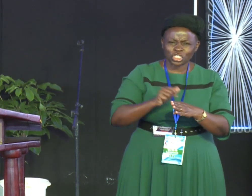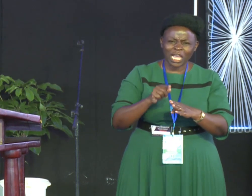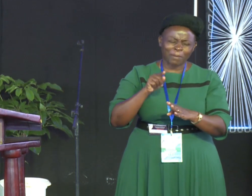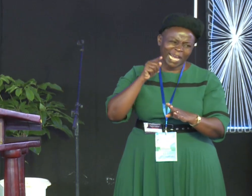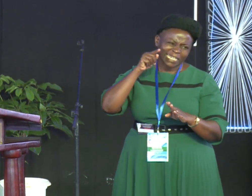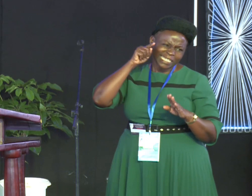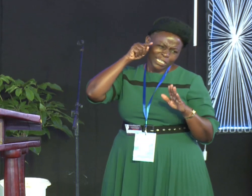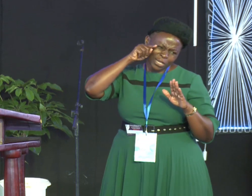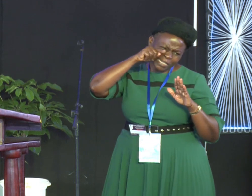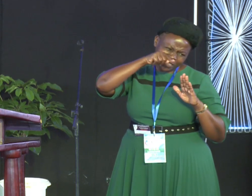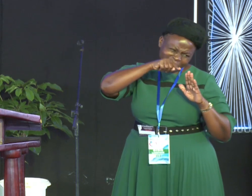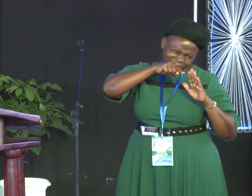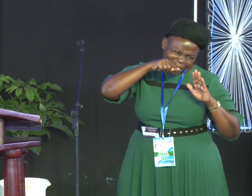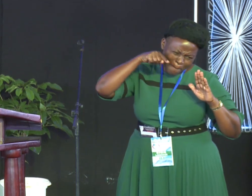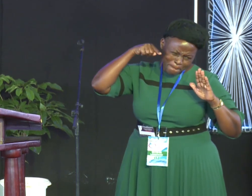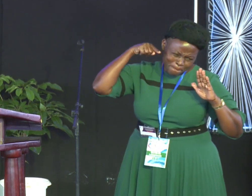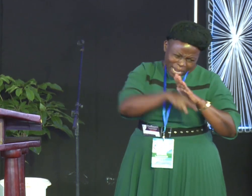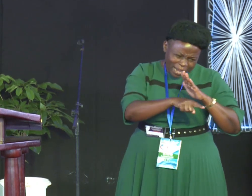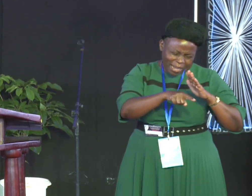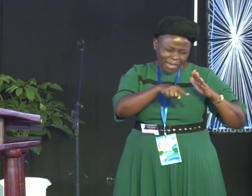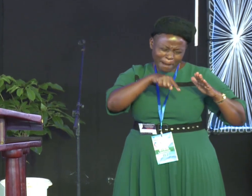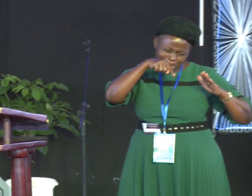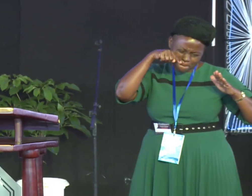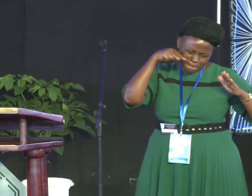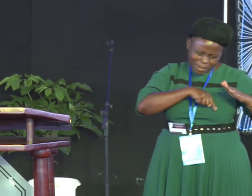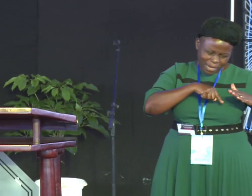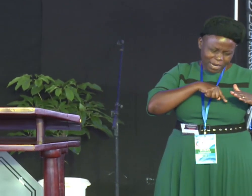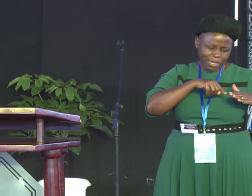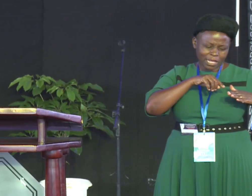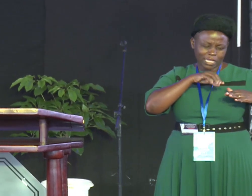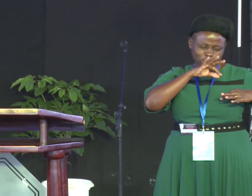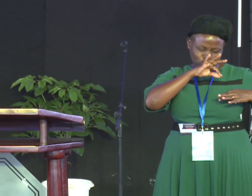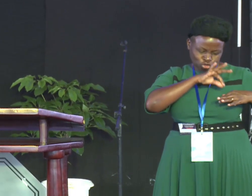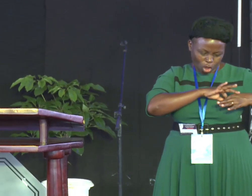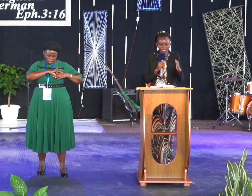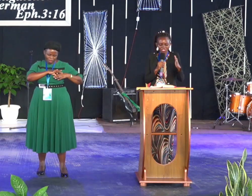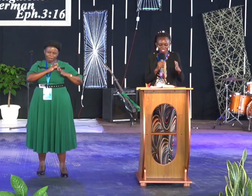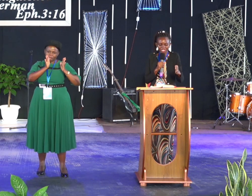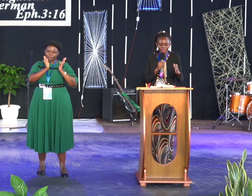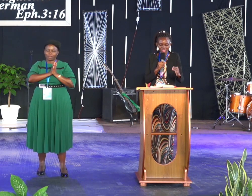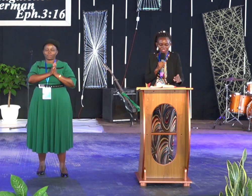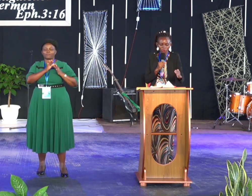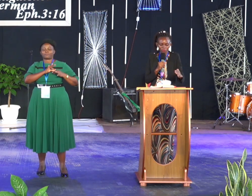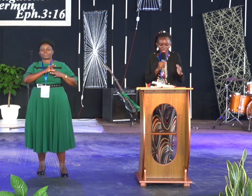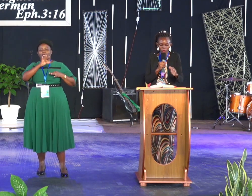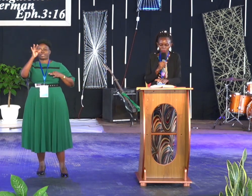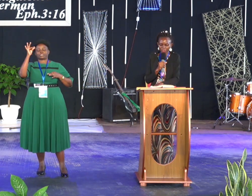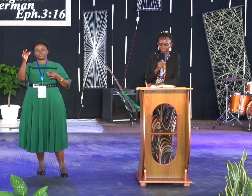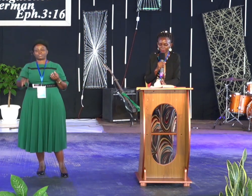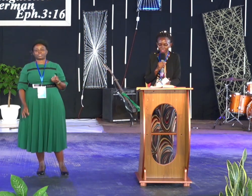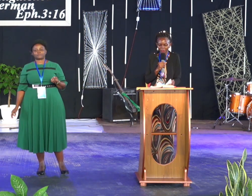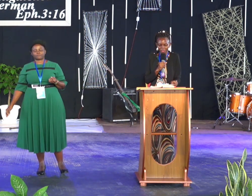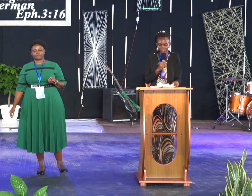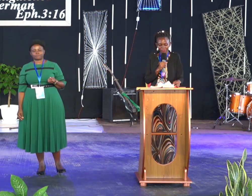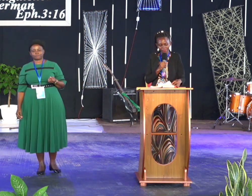the division of the soul and spirit. Ngachisala n'okwawula nekiyita wakati okwawula omwoyo